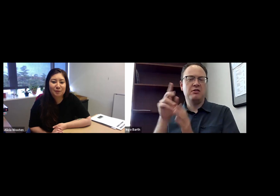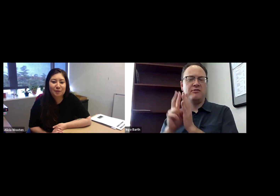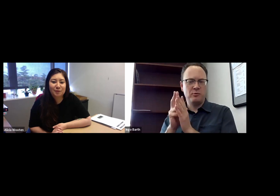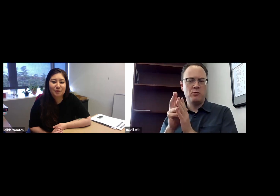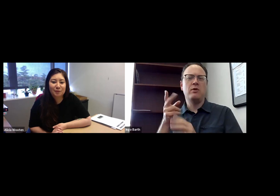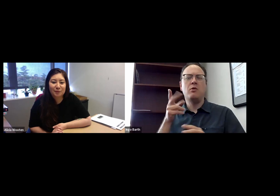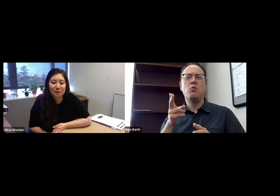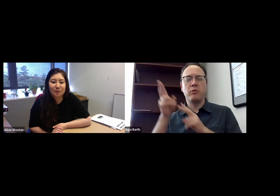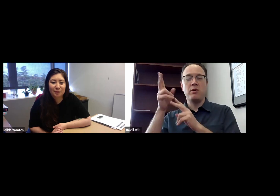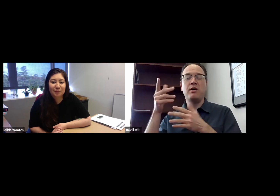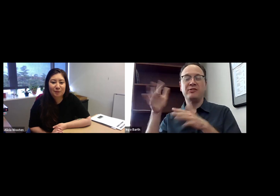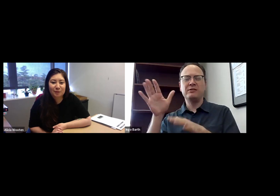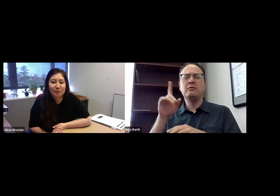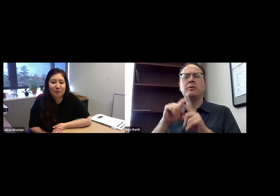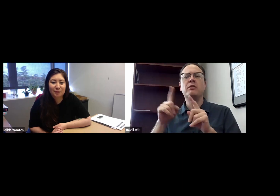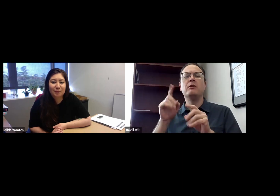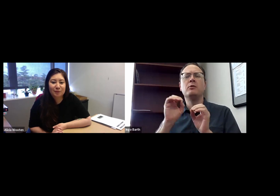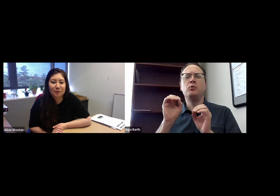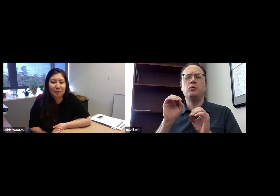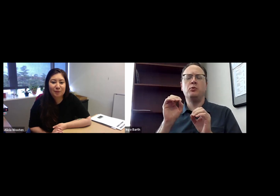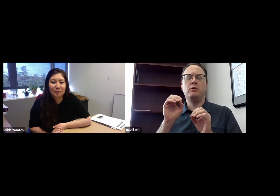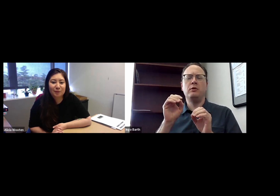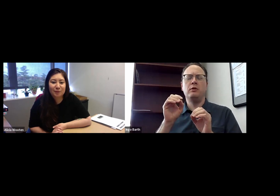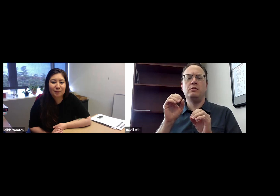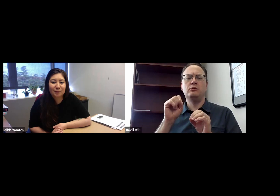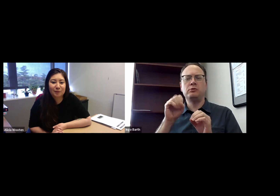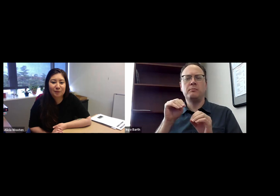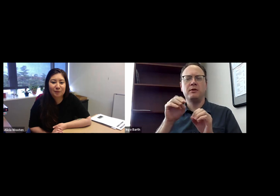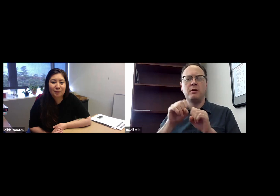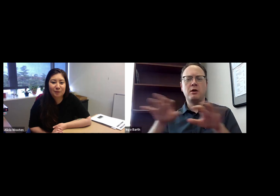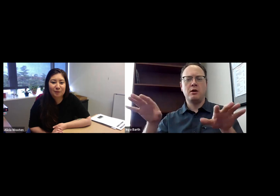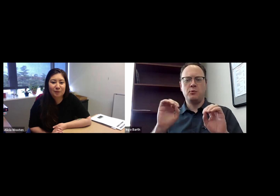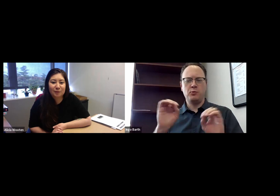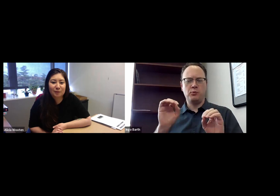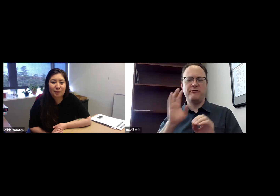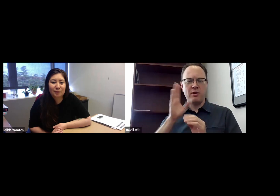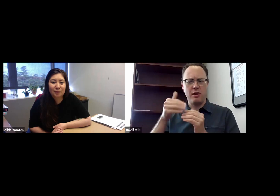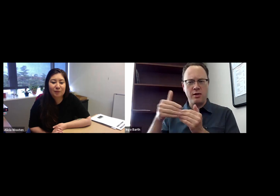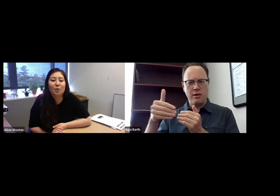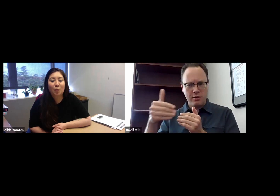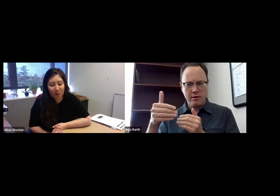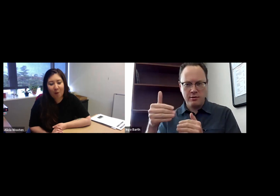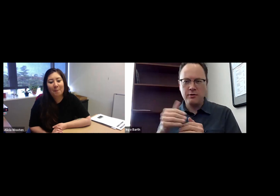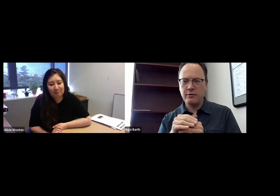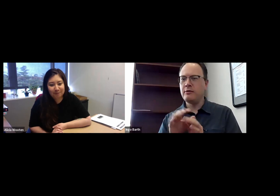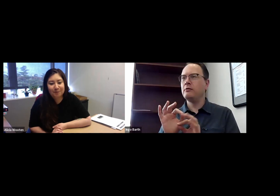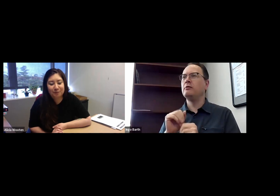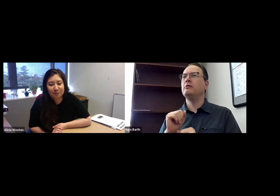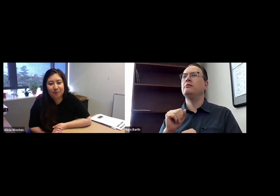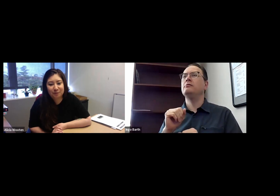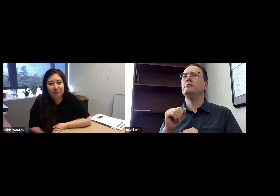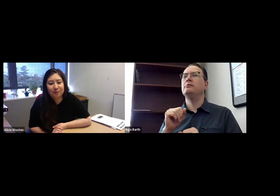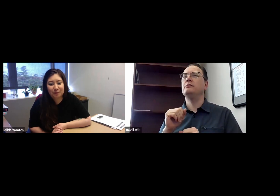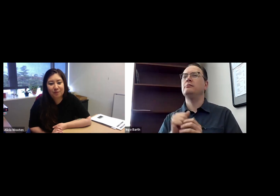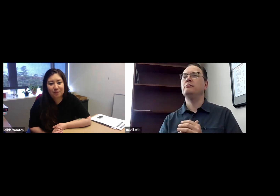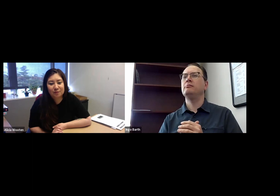Also, there's no formal presentation that you could go ahead and watch the other video. but today there's no social